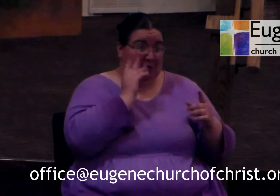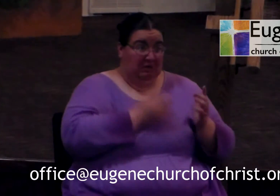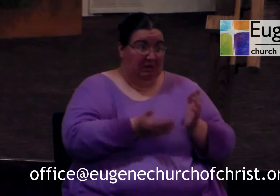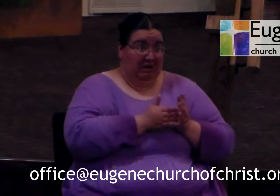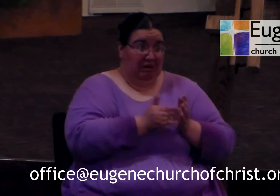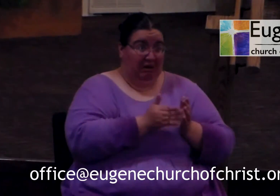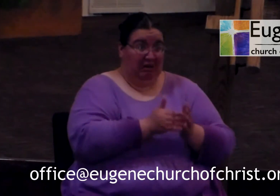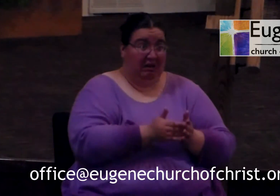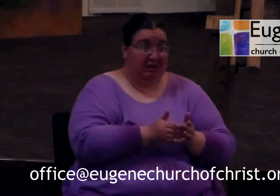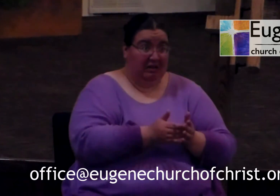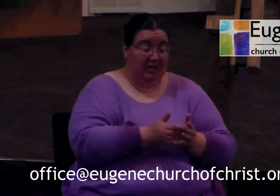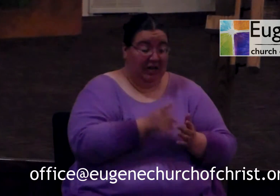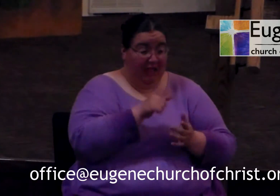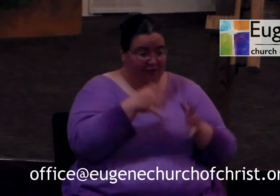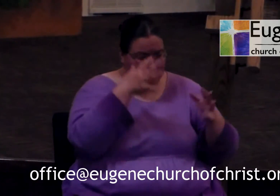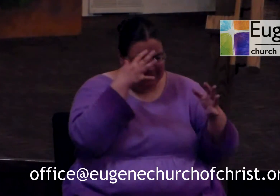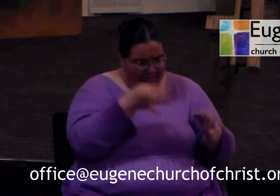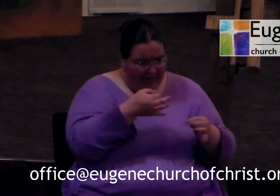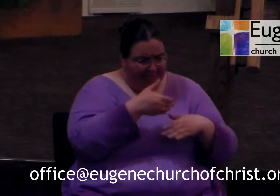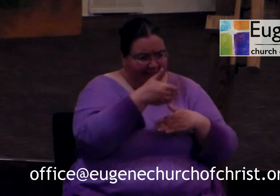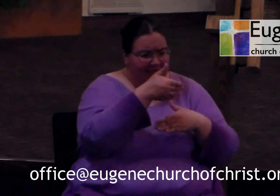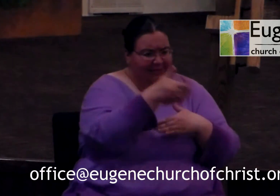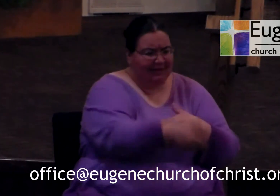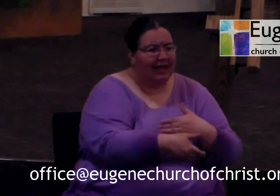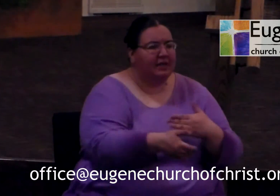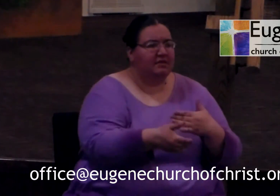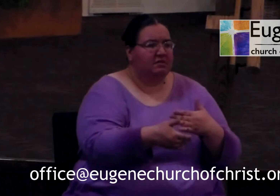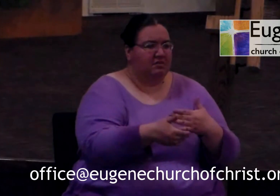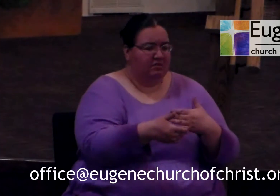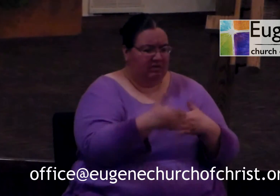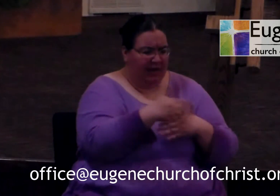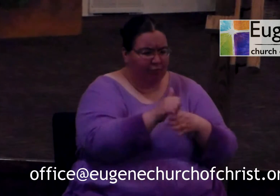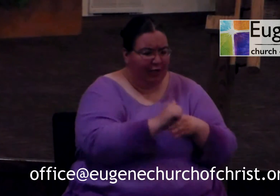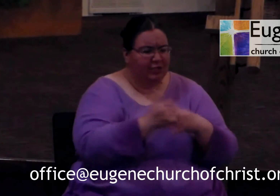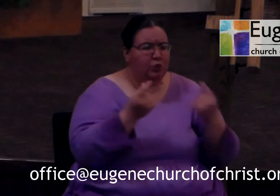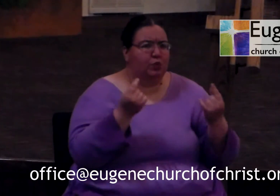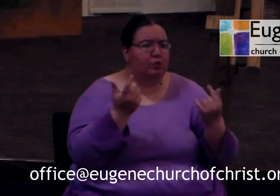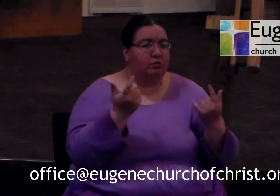field, what do we do now? We give up? We lost a game.